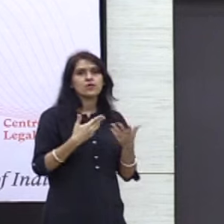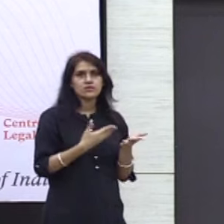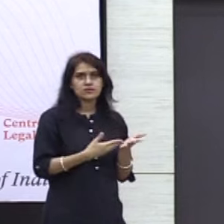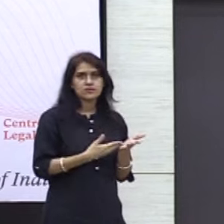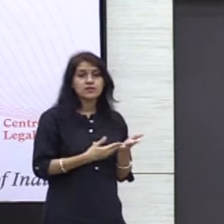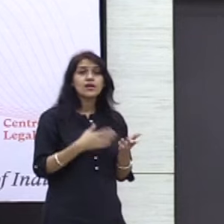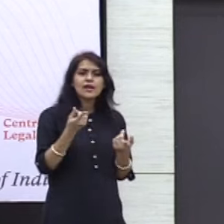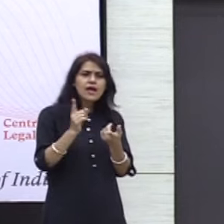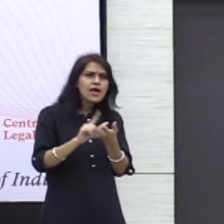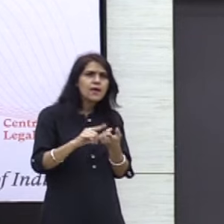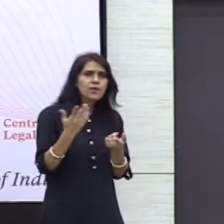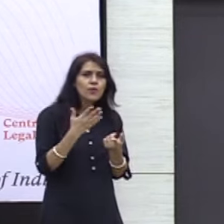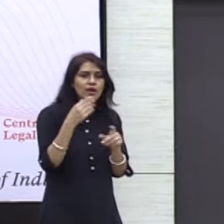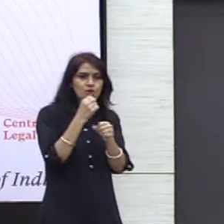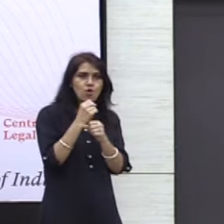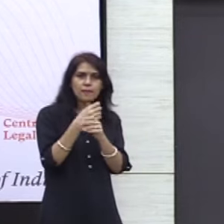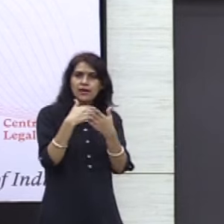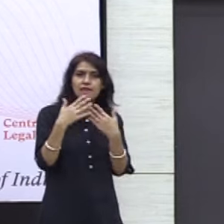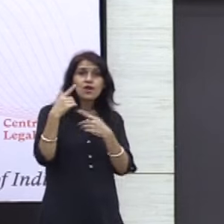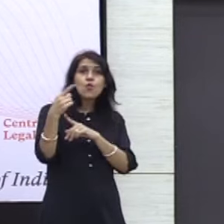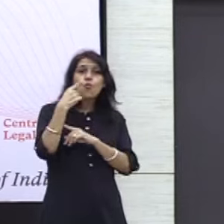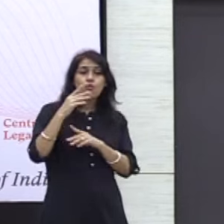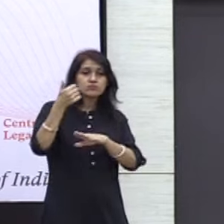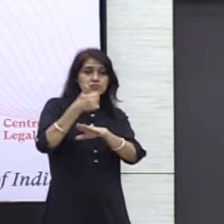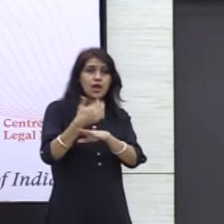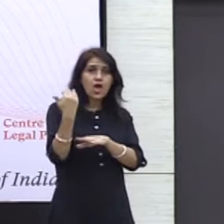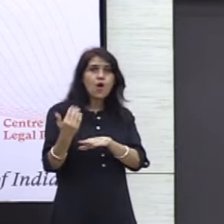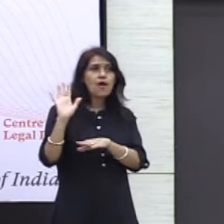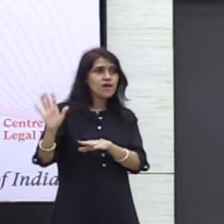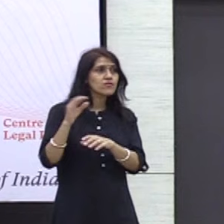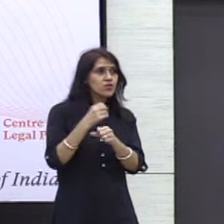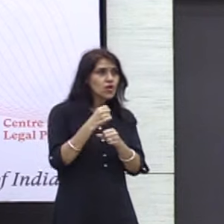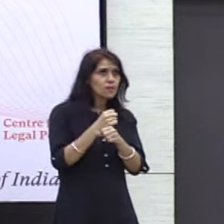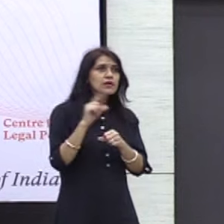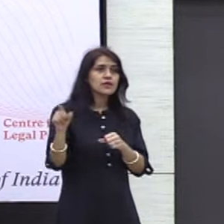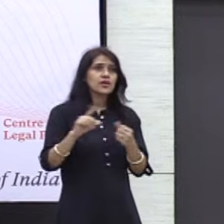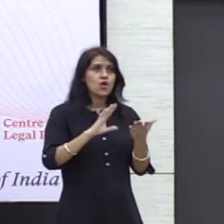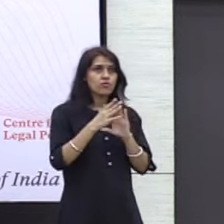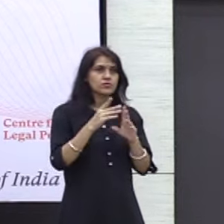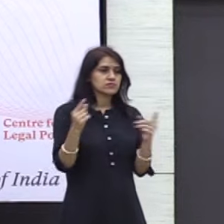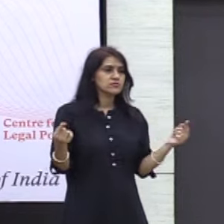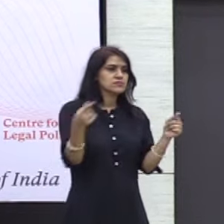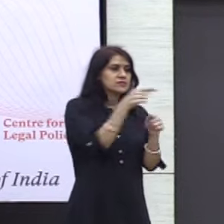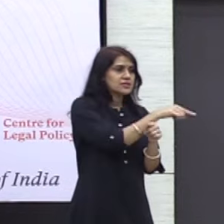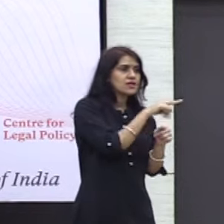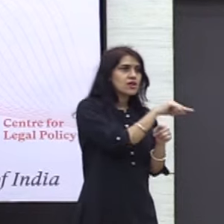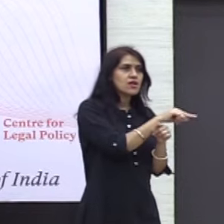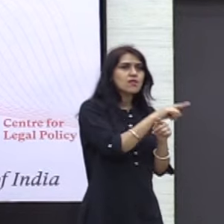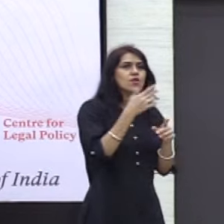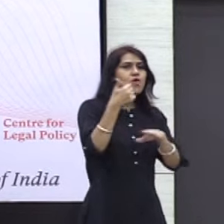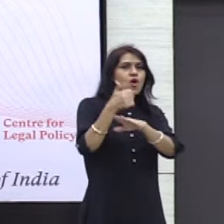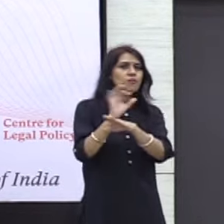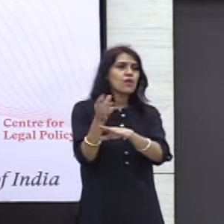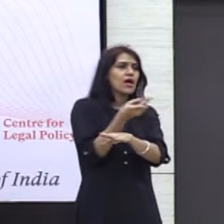Because what will happen is, whichever government is in power, when it comes to opposition states,